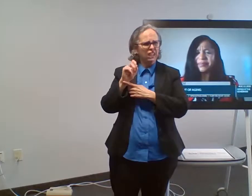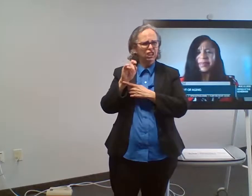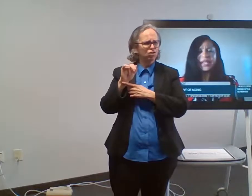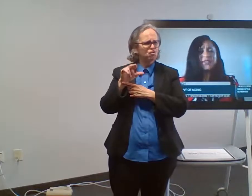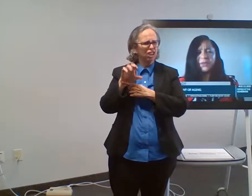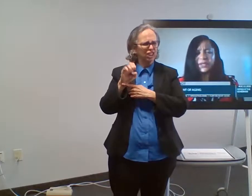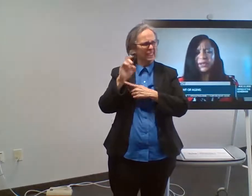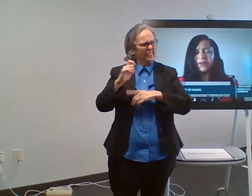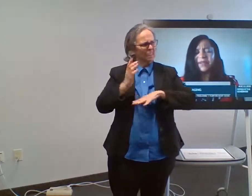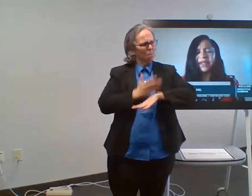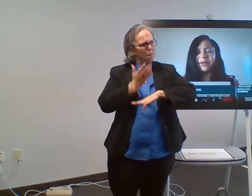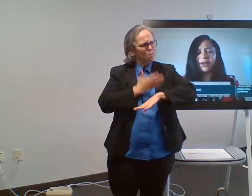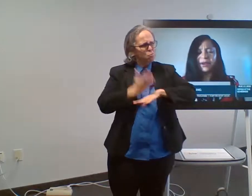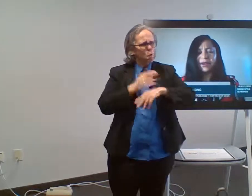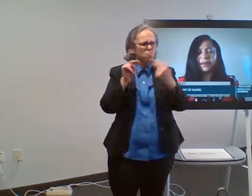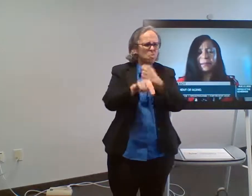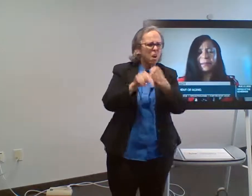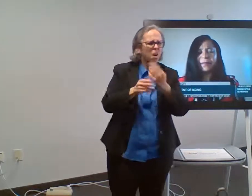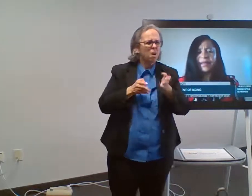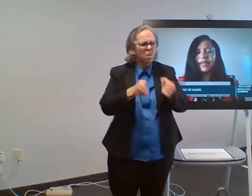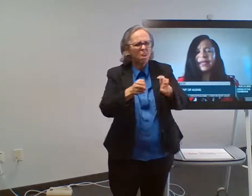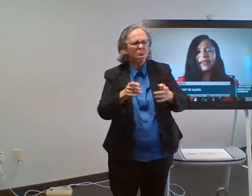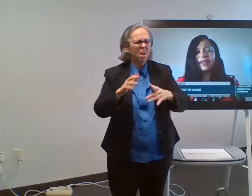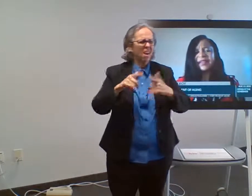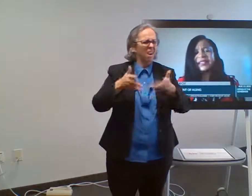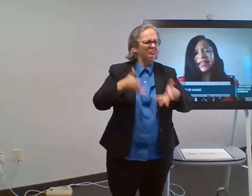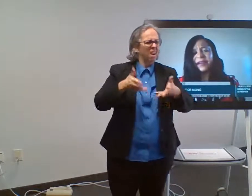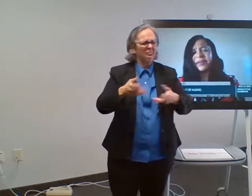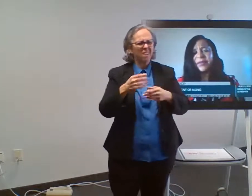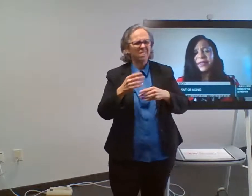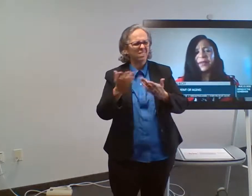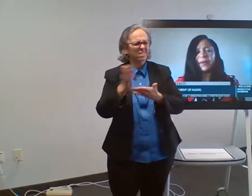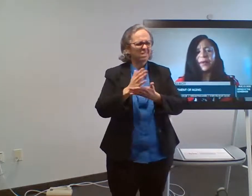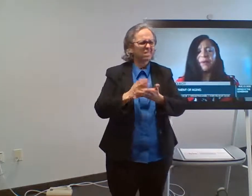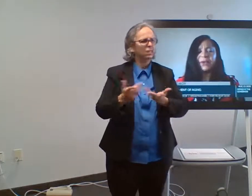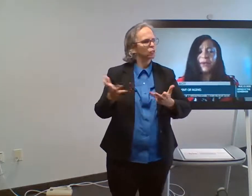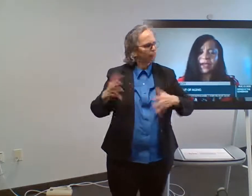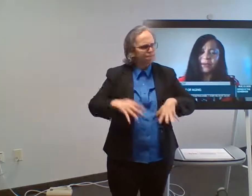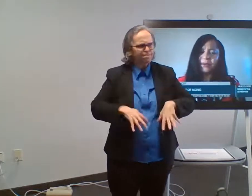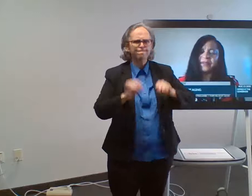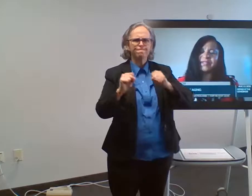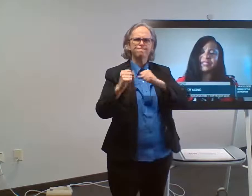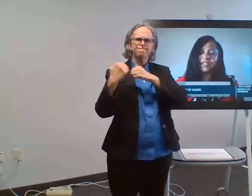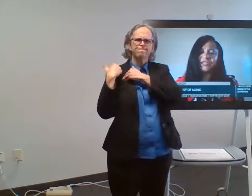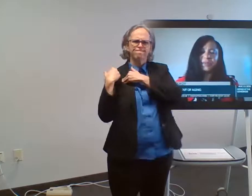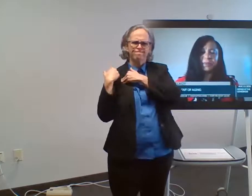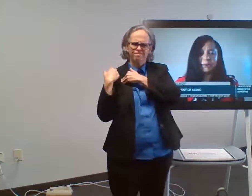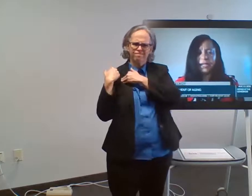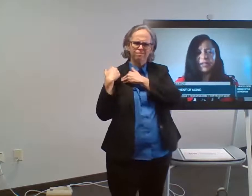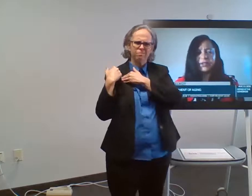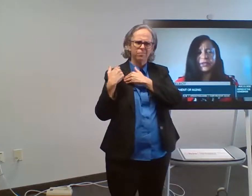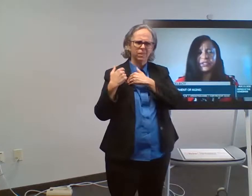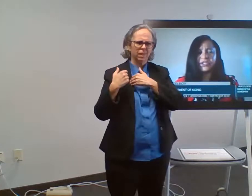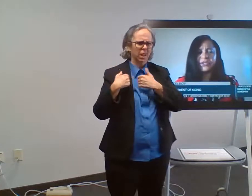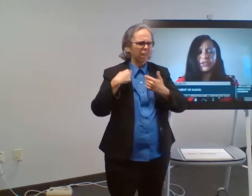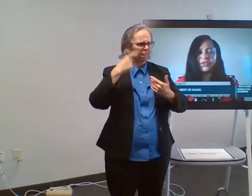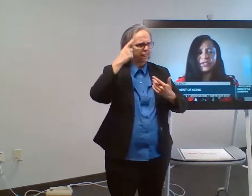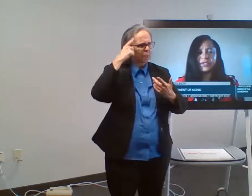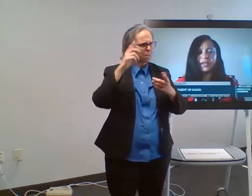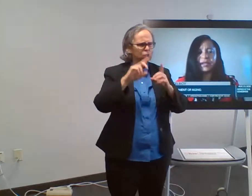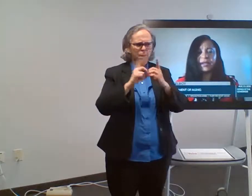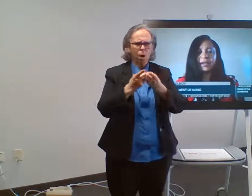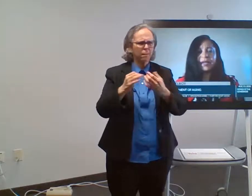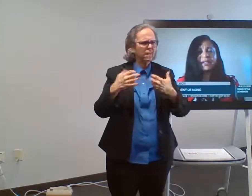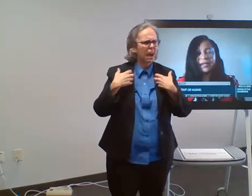overdue. And so we took on that work. And again, I get excited when I think about mental health and the attention we're bringing to those